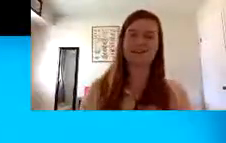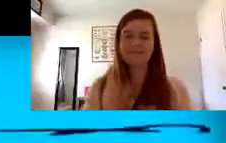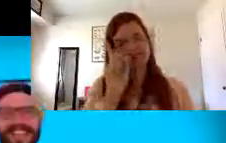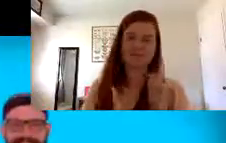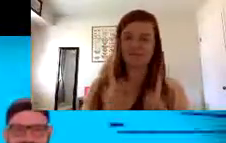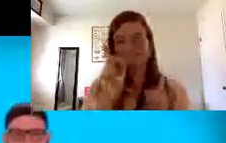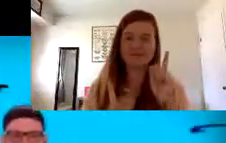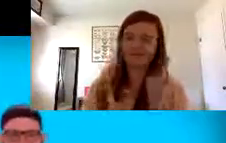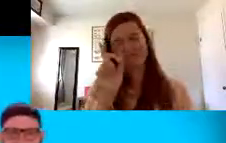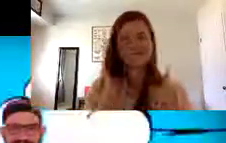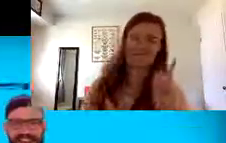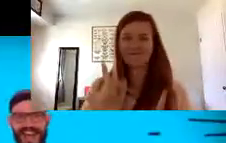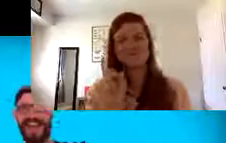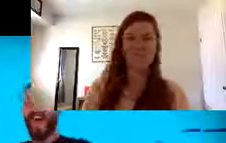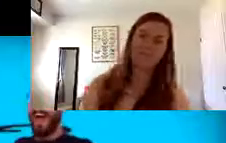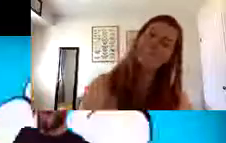pizza. That's a na na na na.